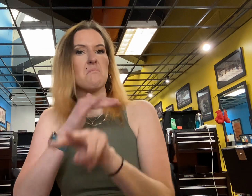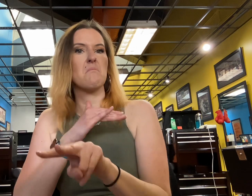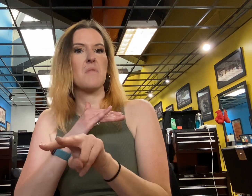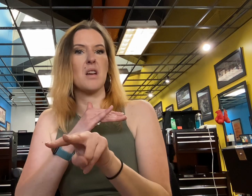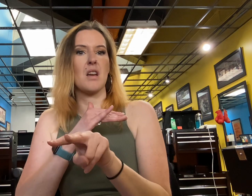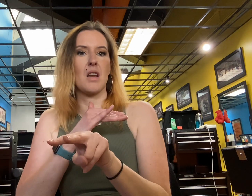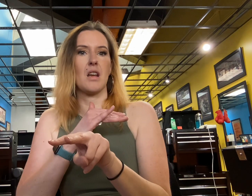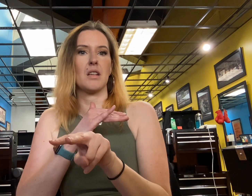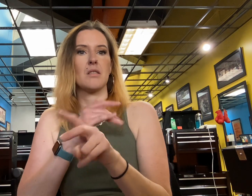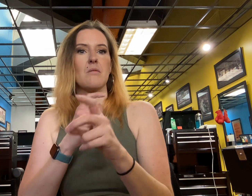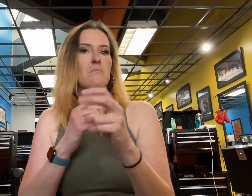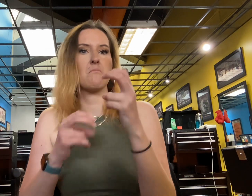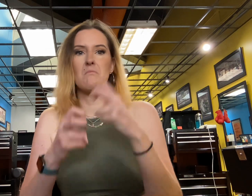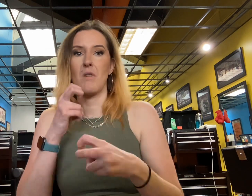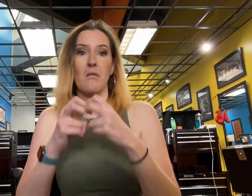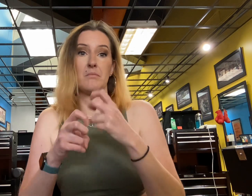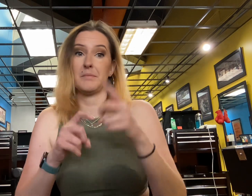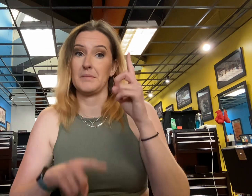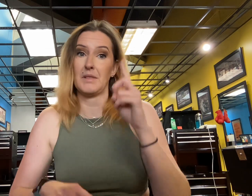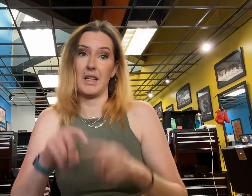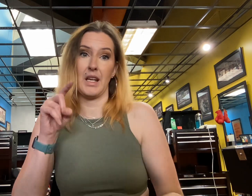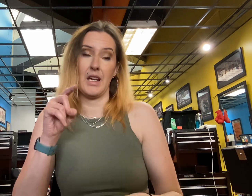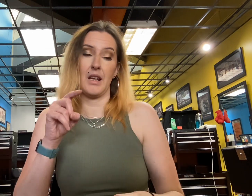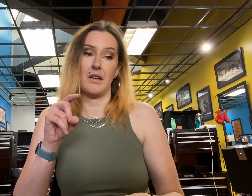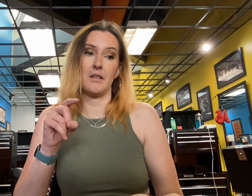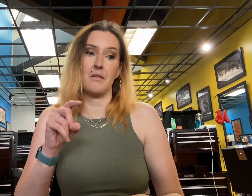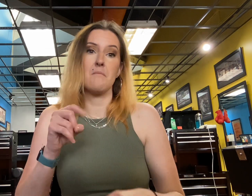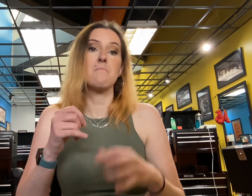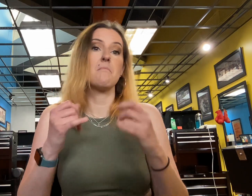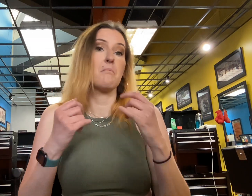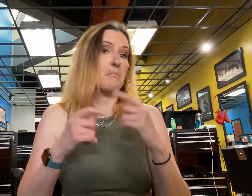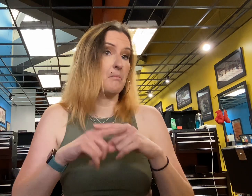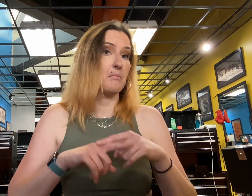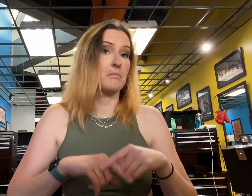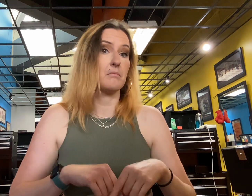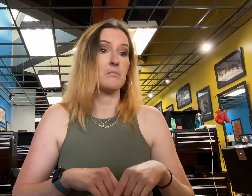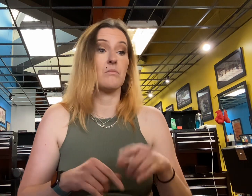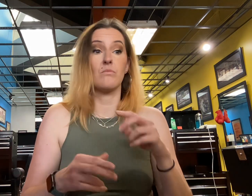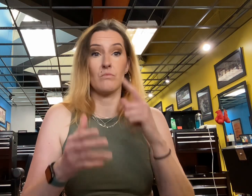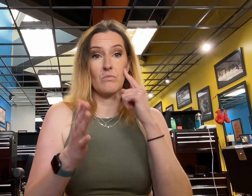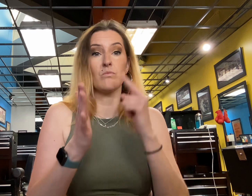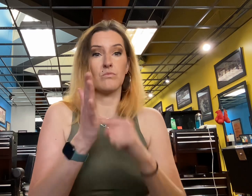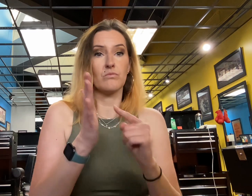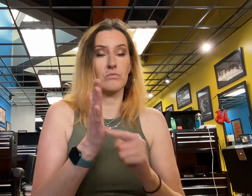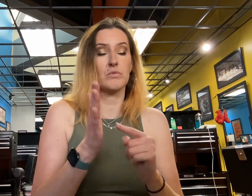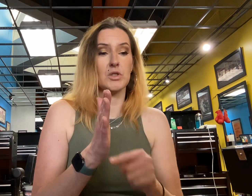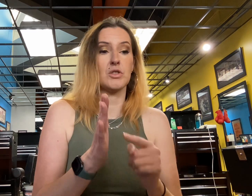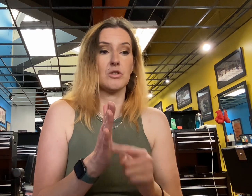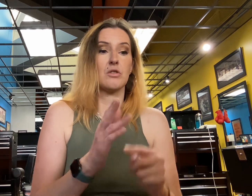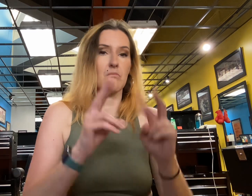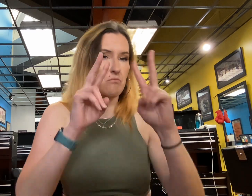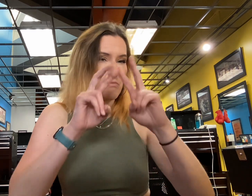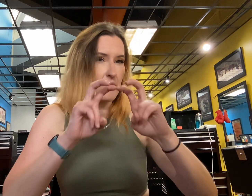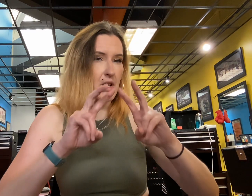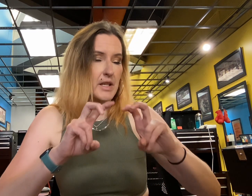researchers devise new ways to eliminate this bug safely and give our native ecosystem what it needs. Time to catch up.